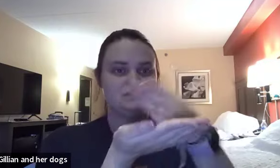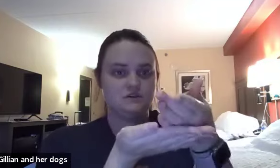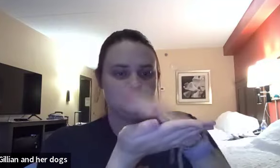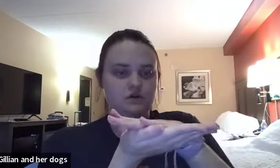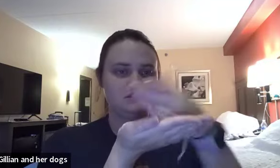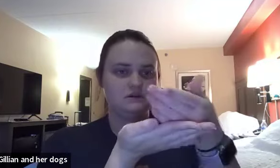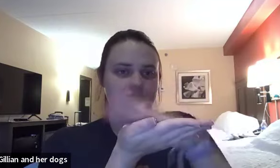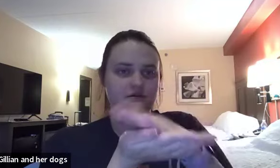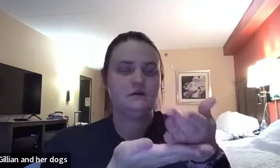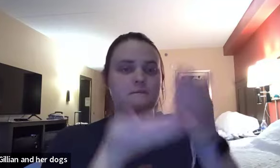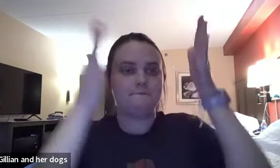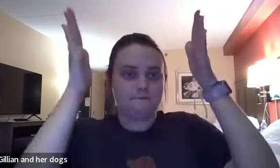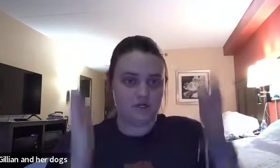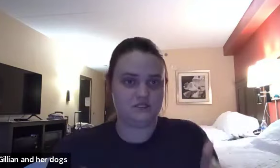So cook, person.